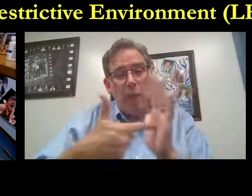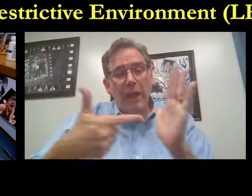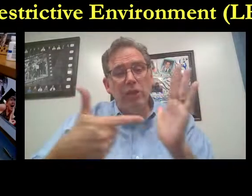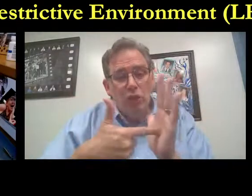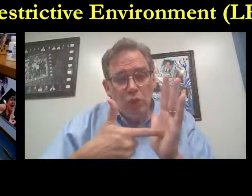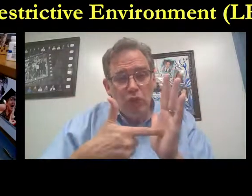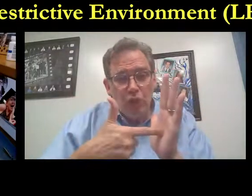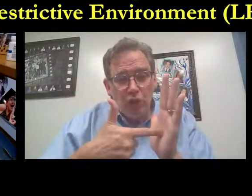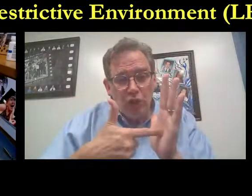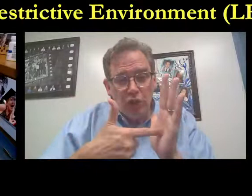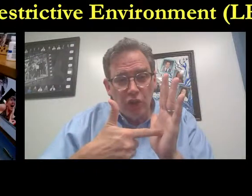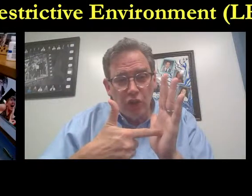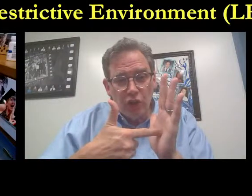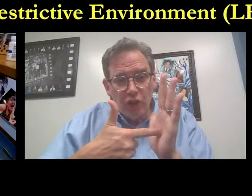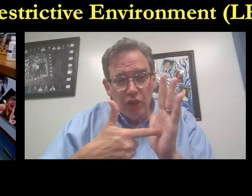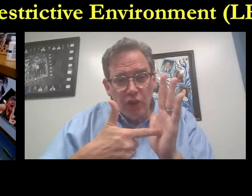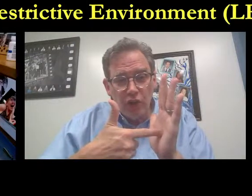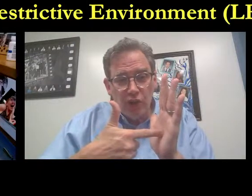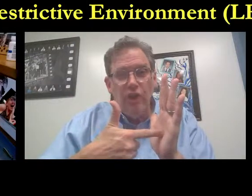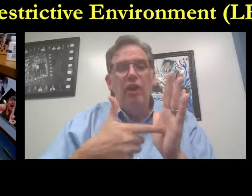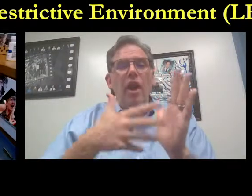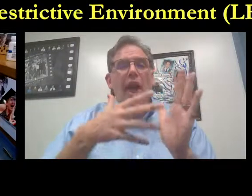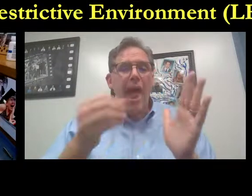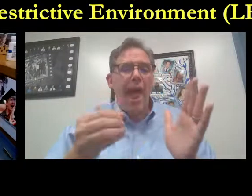That's a sad reality.